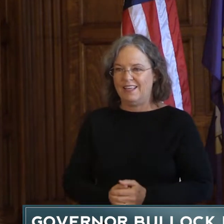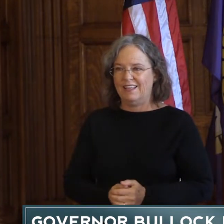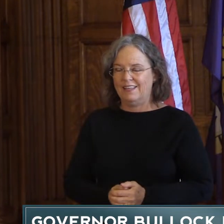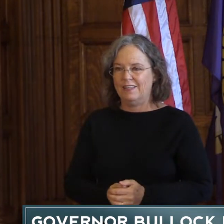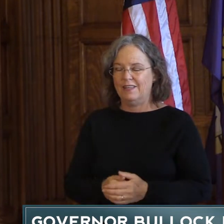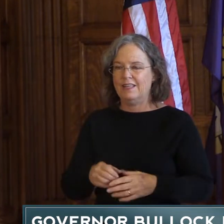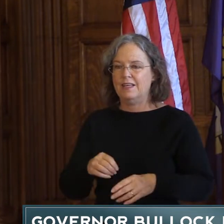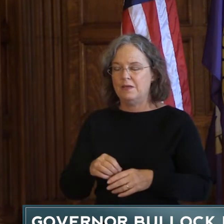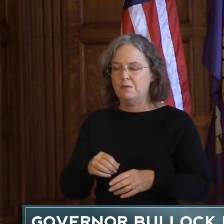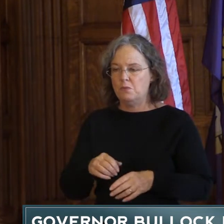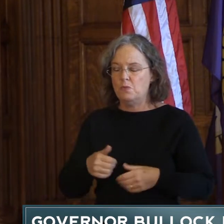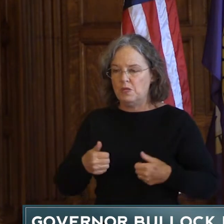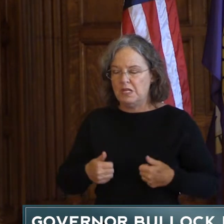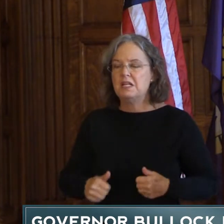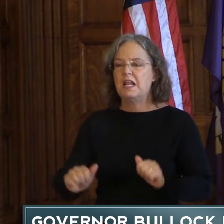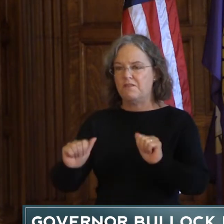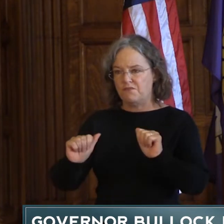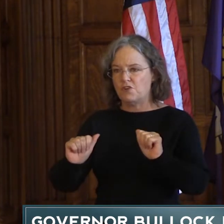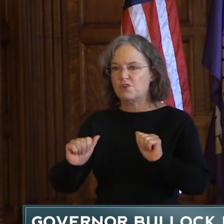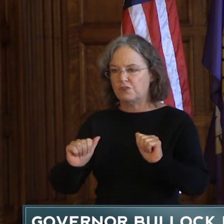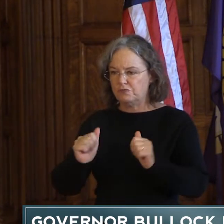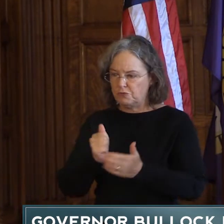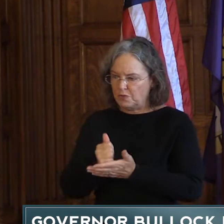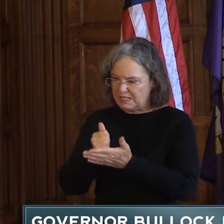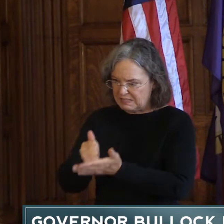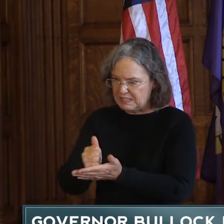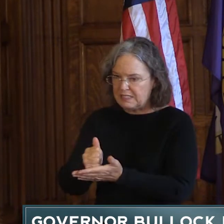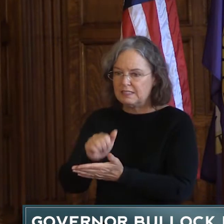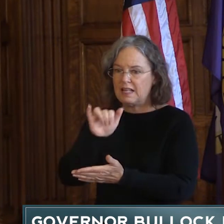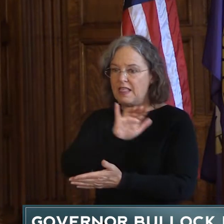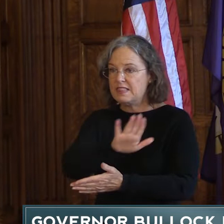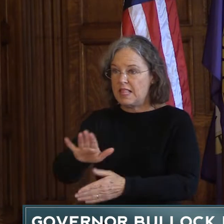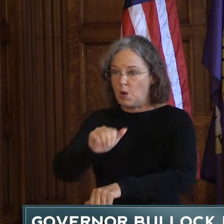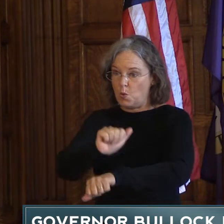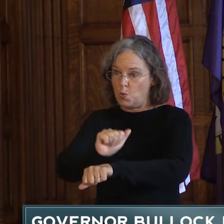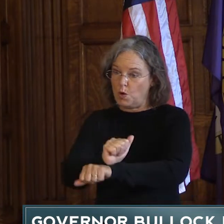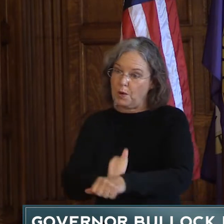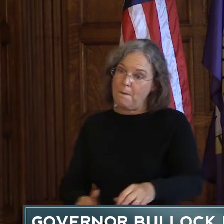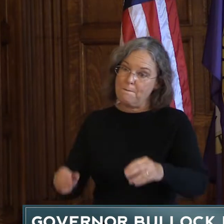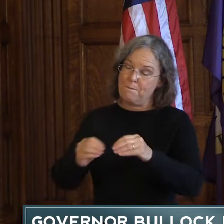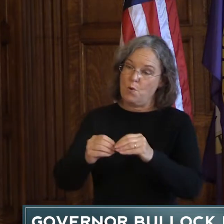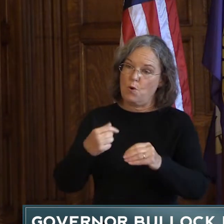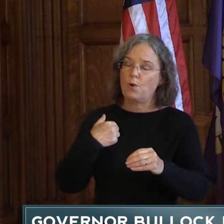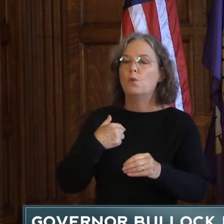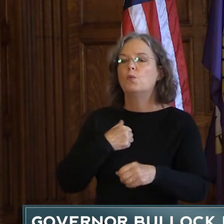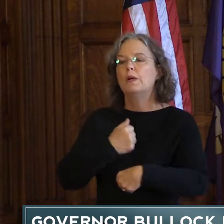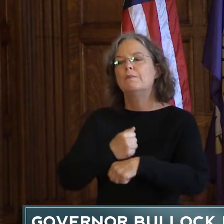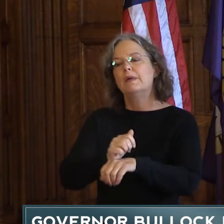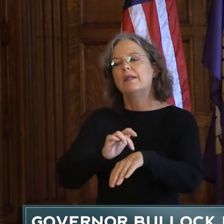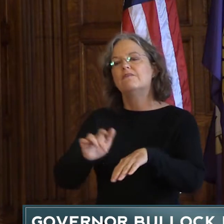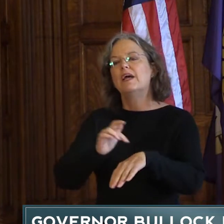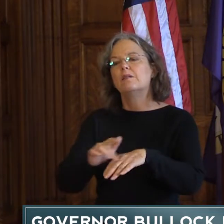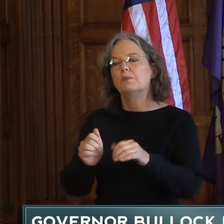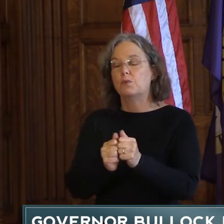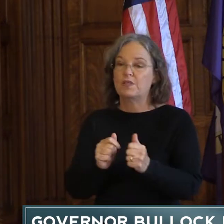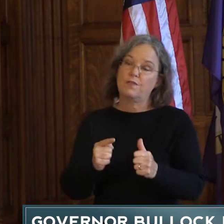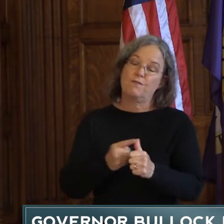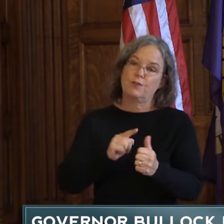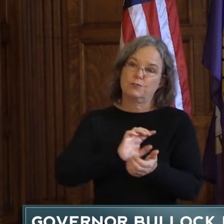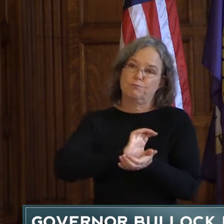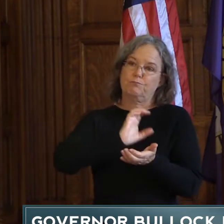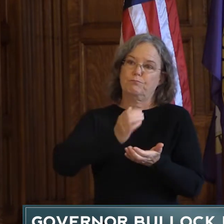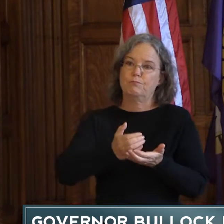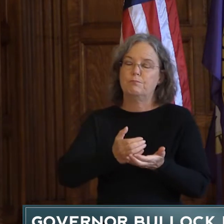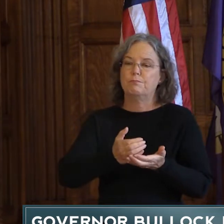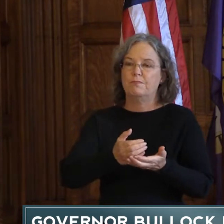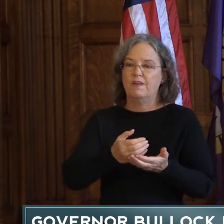effort certainly to assist this work further, we made available through that first round of emergency relief